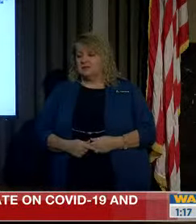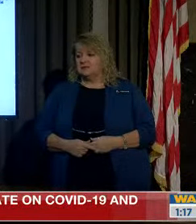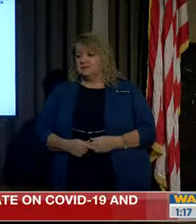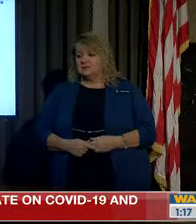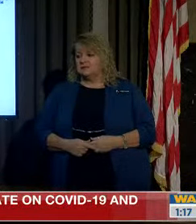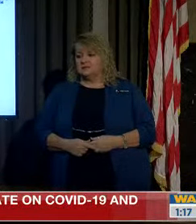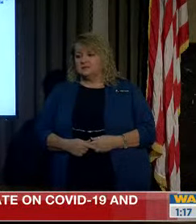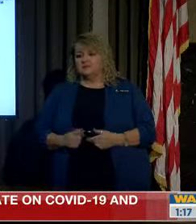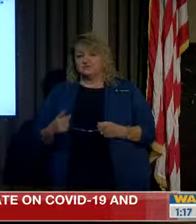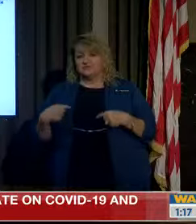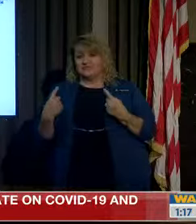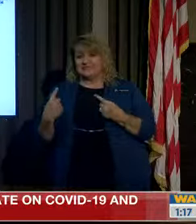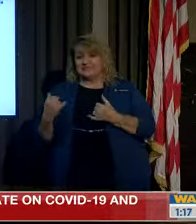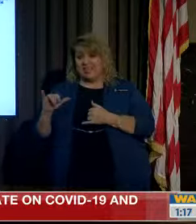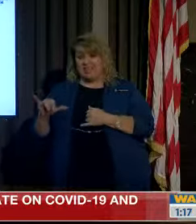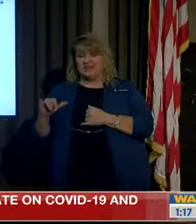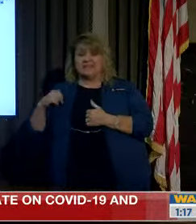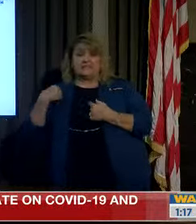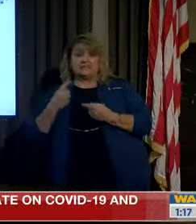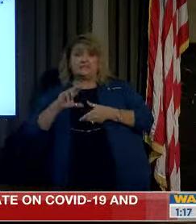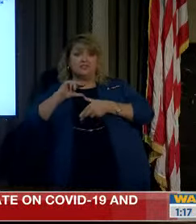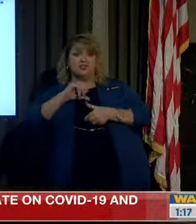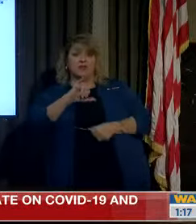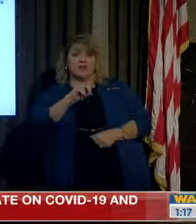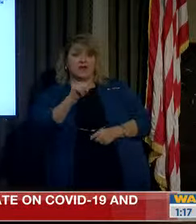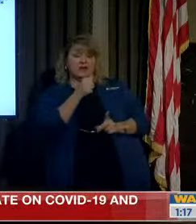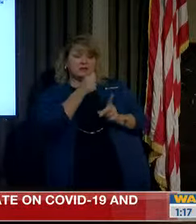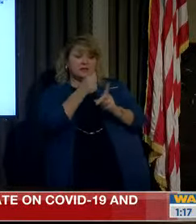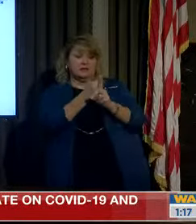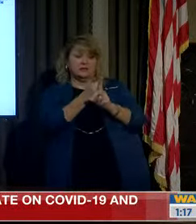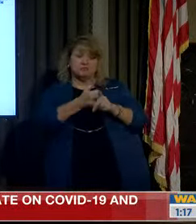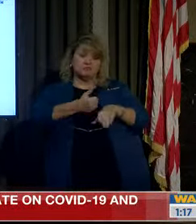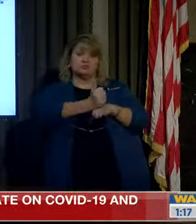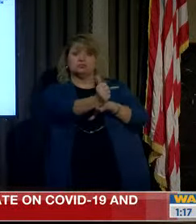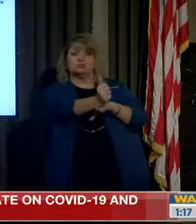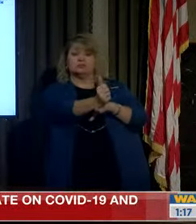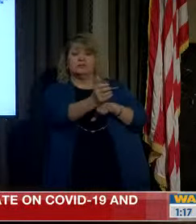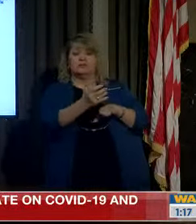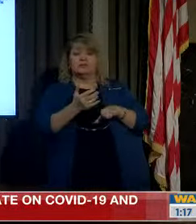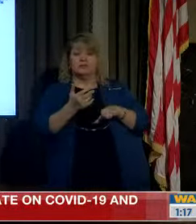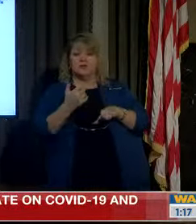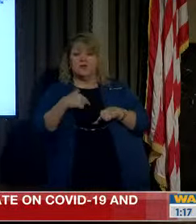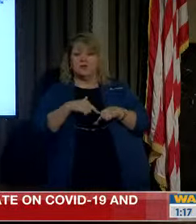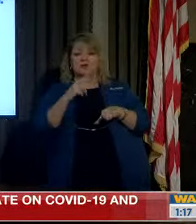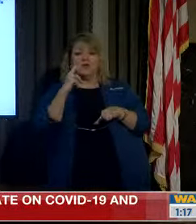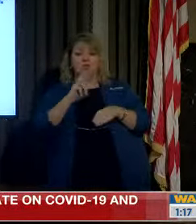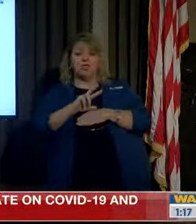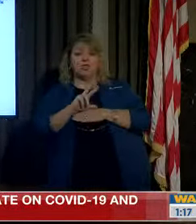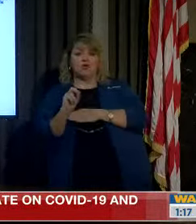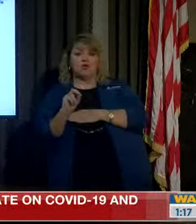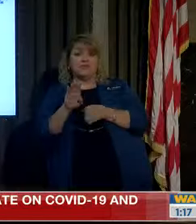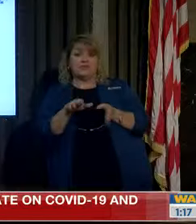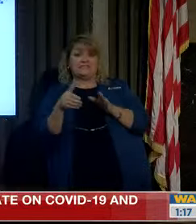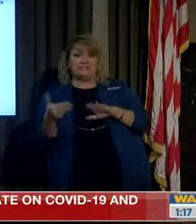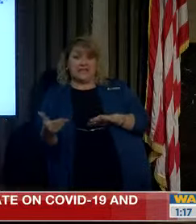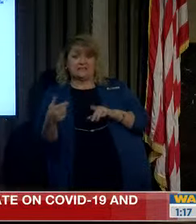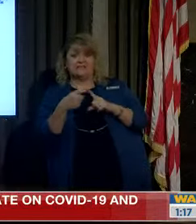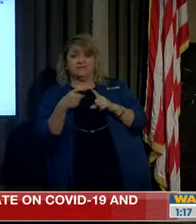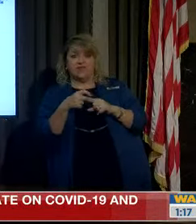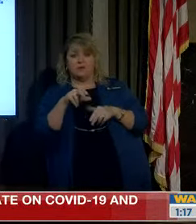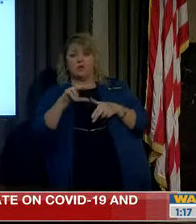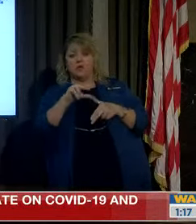Since Hurricane Ida made landfall, we, from the coroners across the state, know of 30 deaths related to the storm. And in that